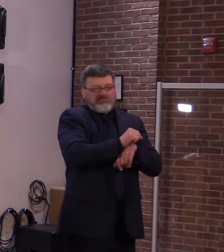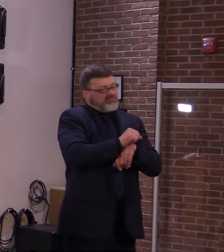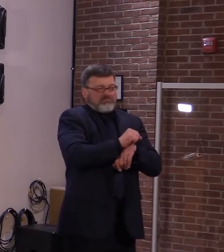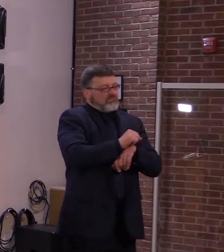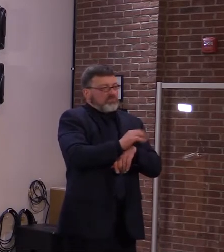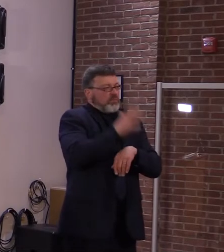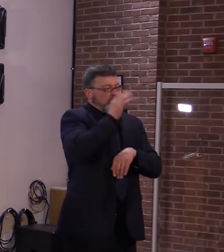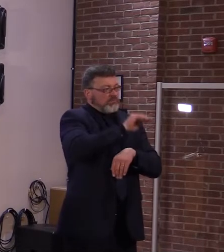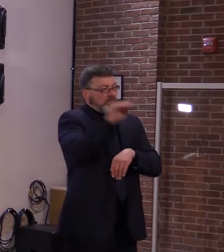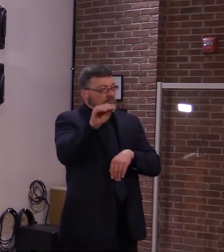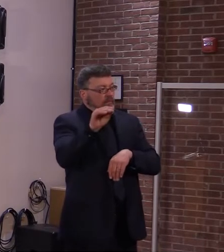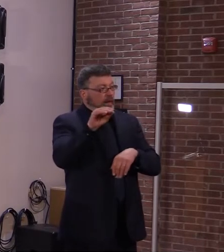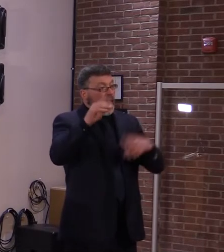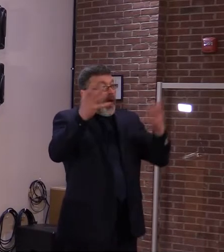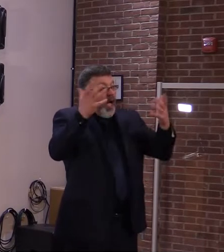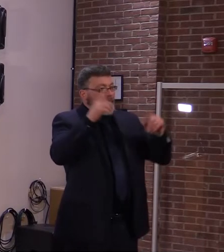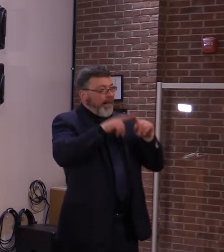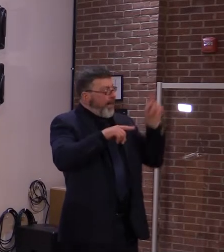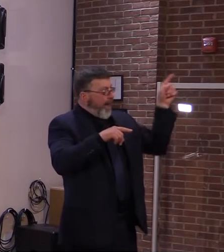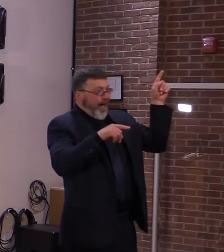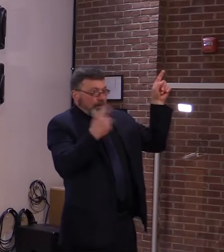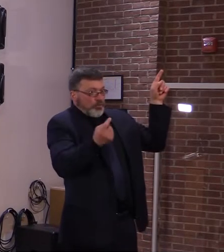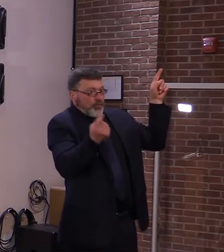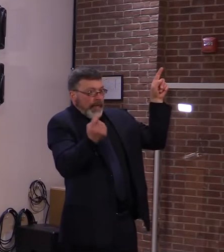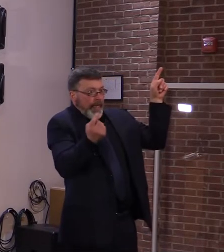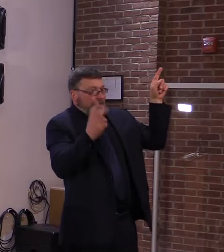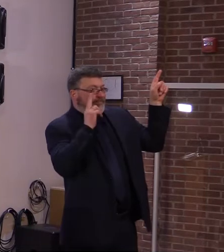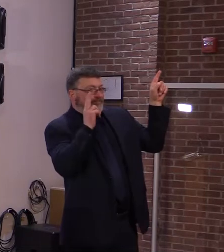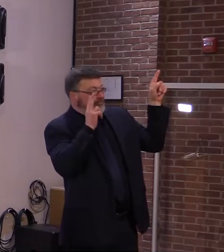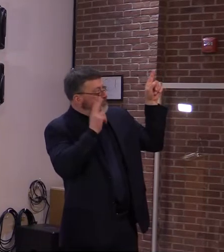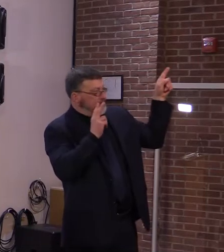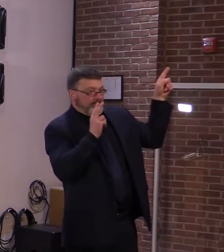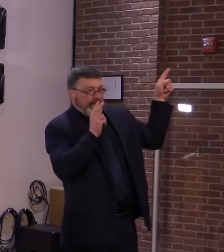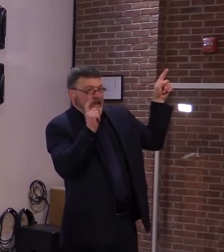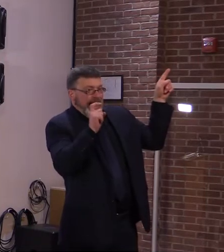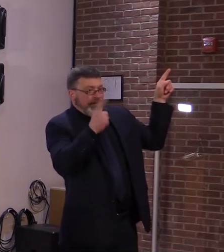make decisions with our pharmacy partners about those that are scheduled on Monday.